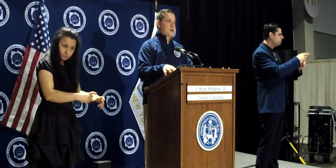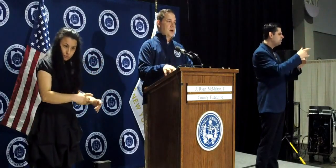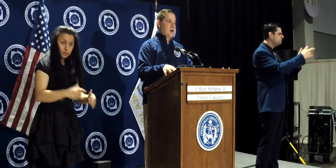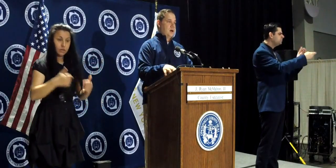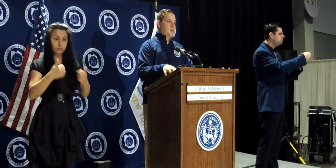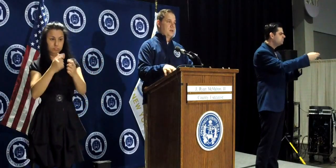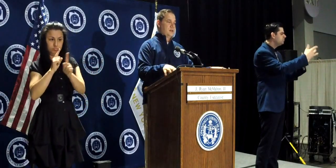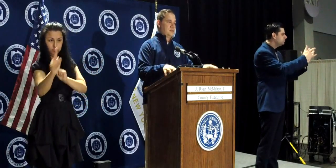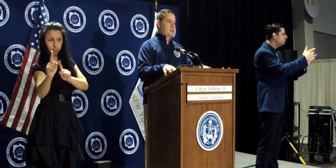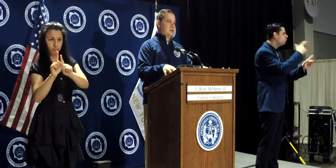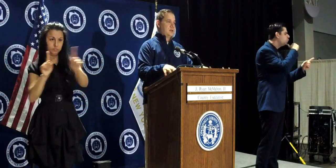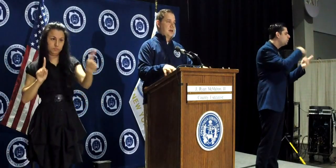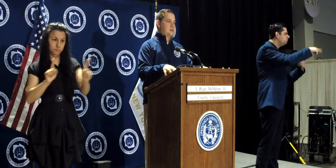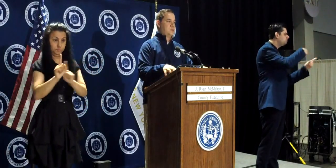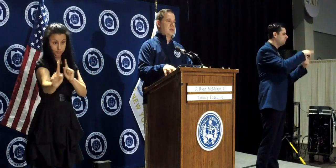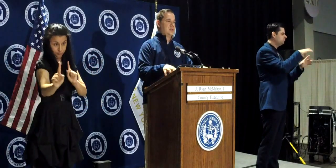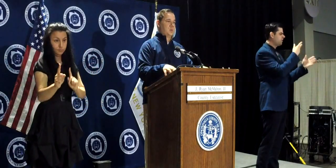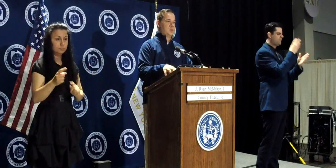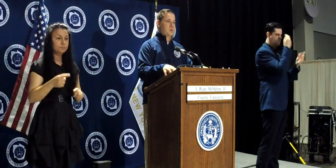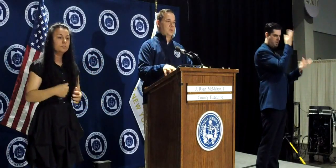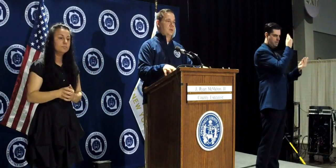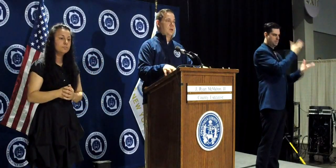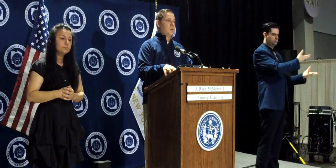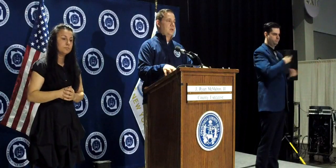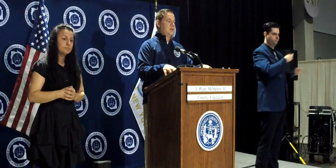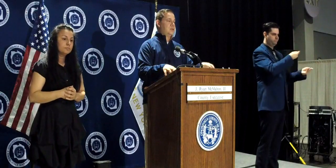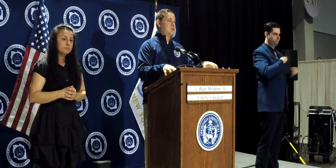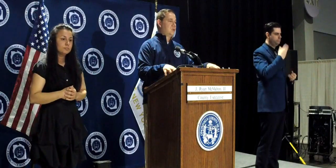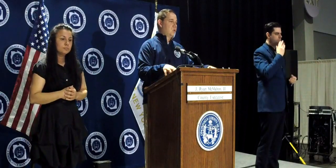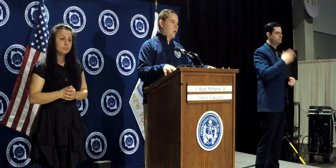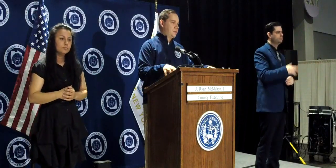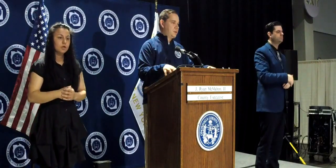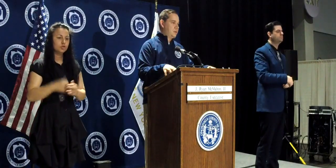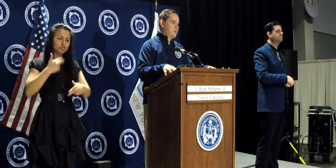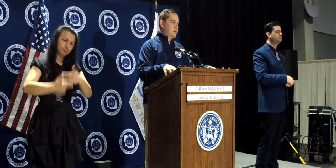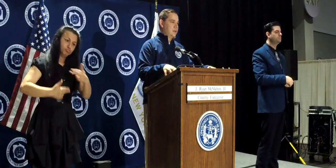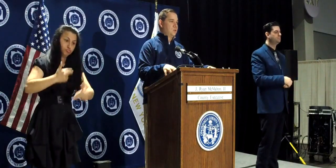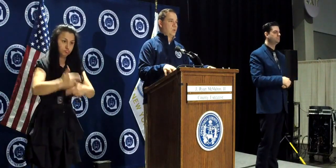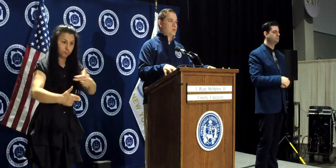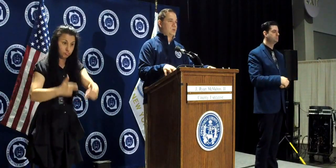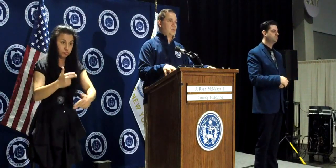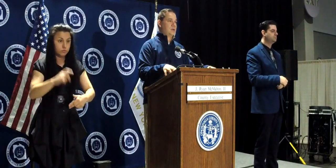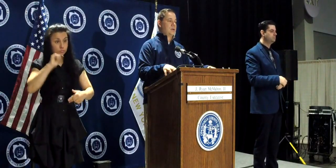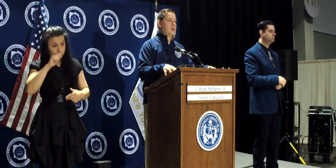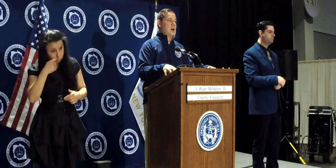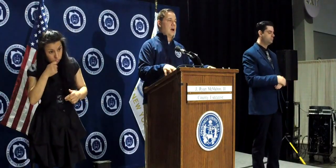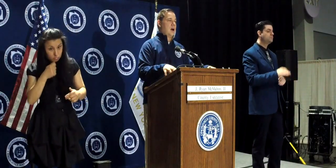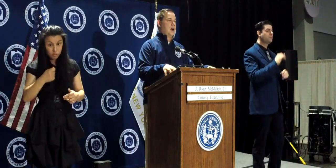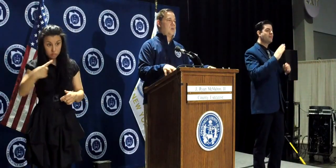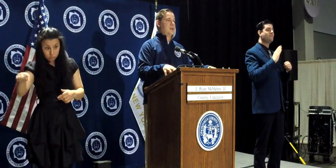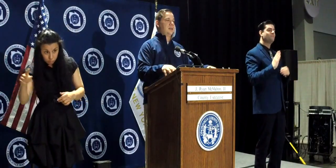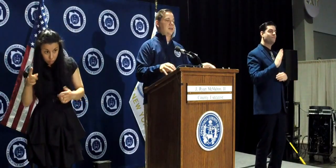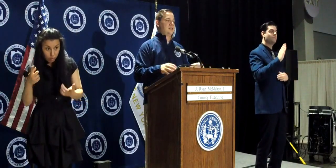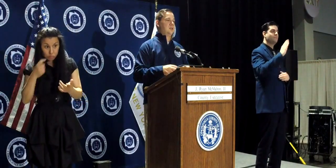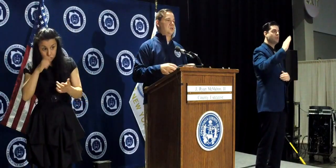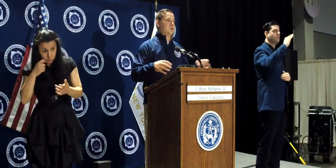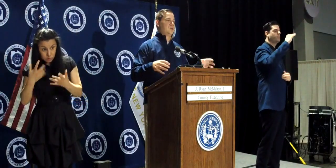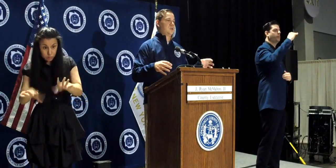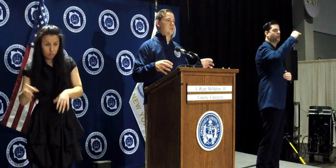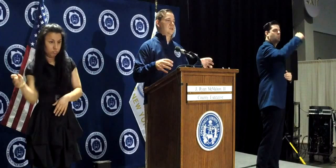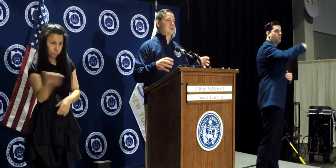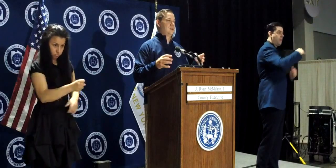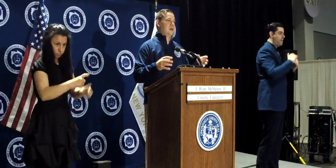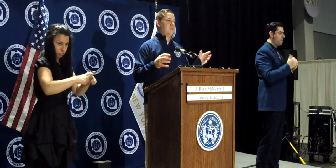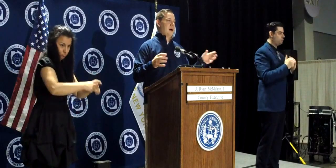curve? We need to continue to test. That's what we're doing. We need to continue to quarantine. That's what we're doing. We need to continue to